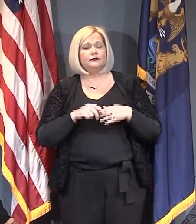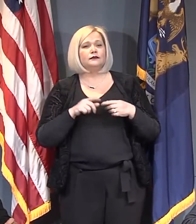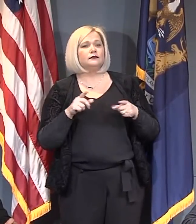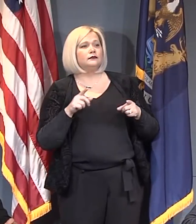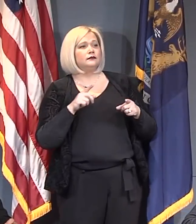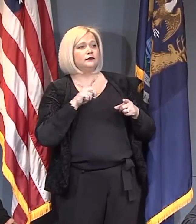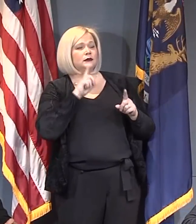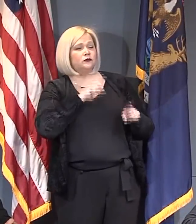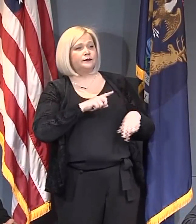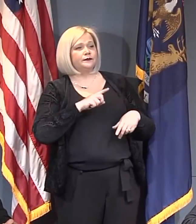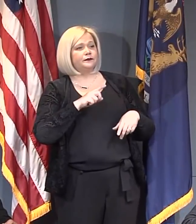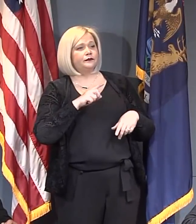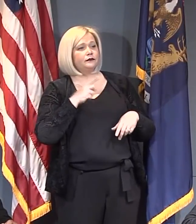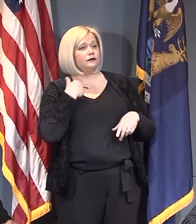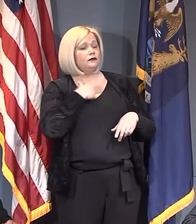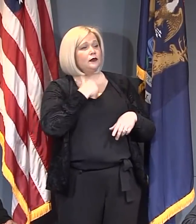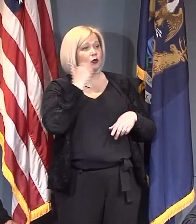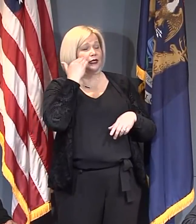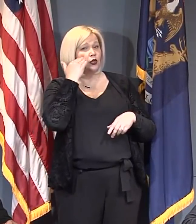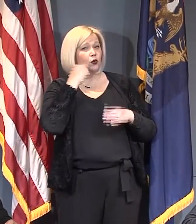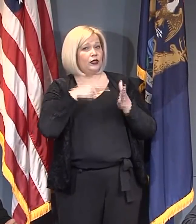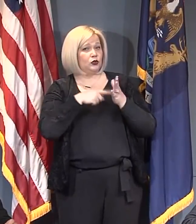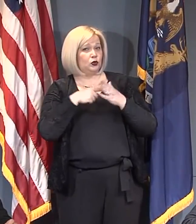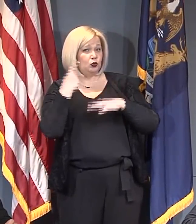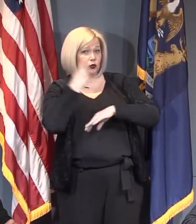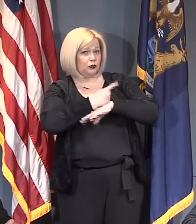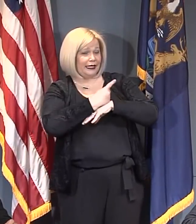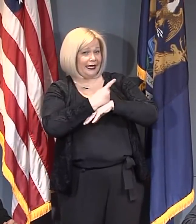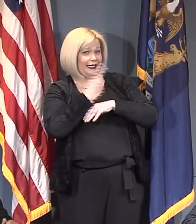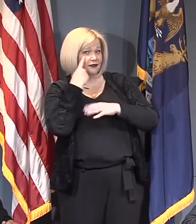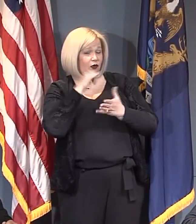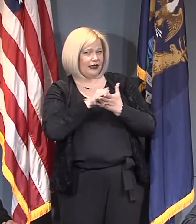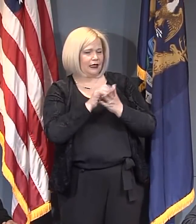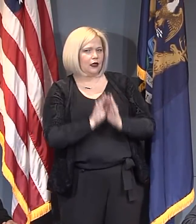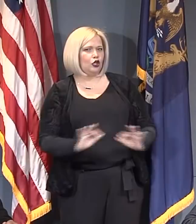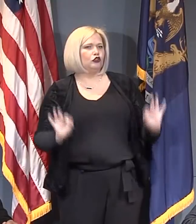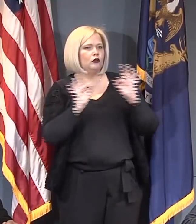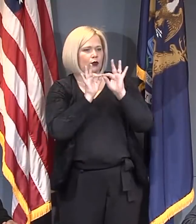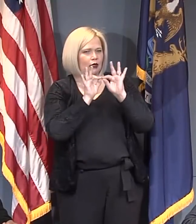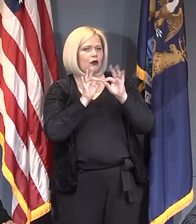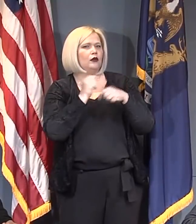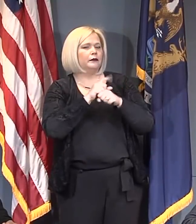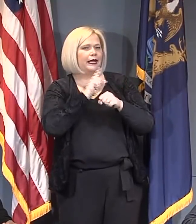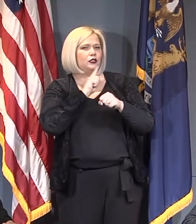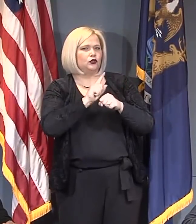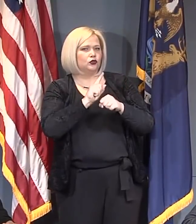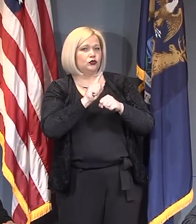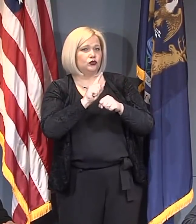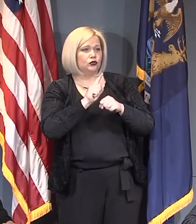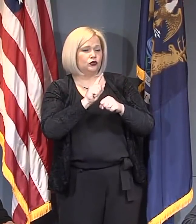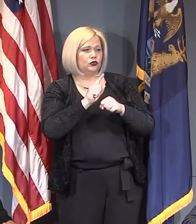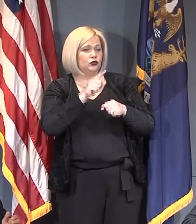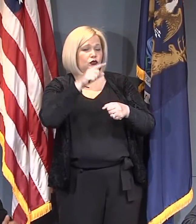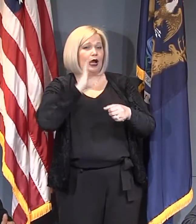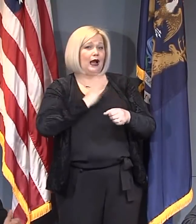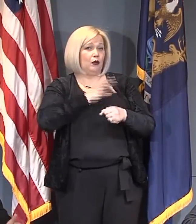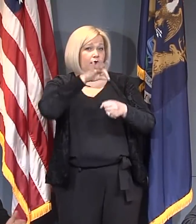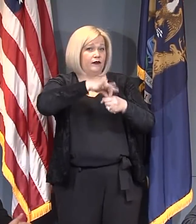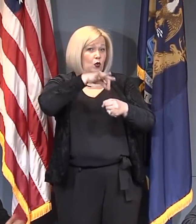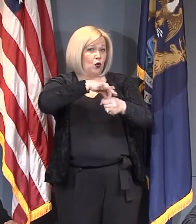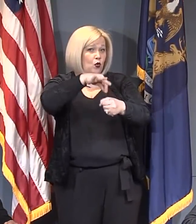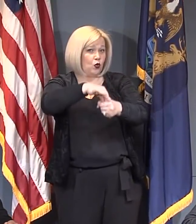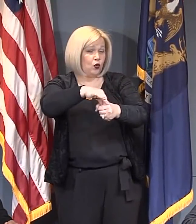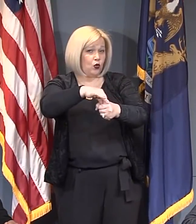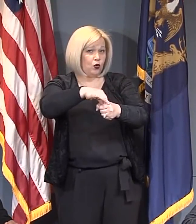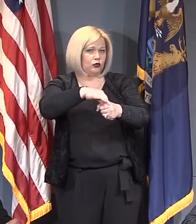We know that these deadlines are critical in terms of keeping our elections on